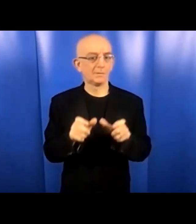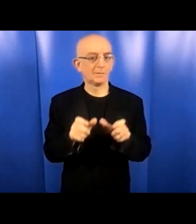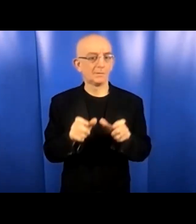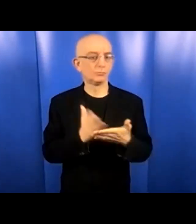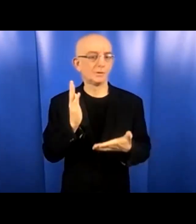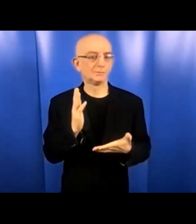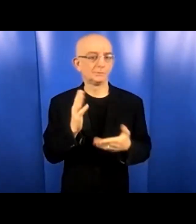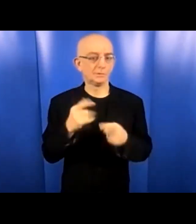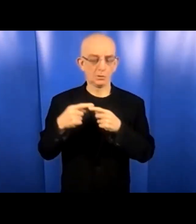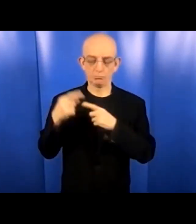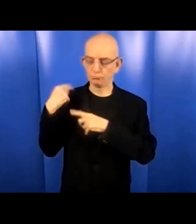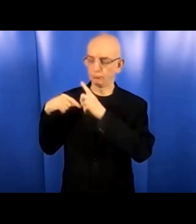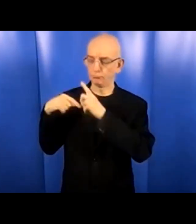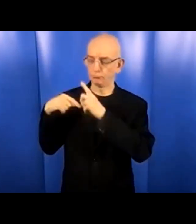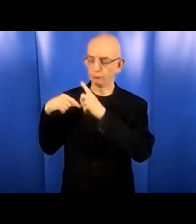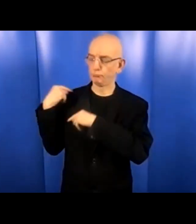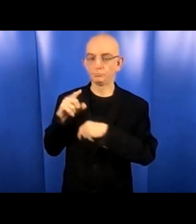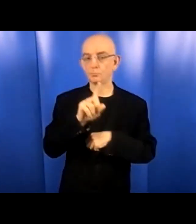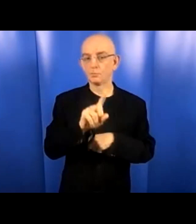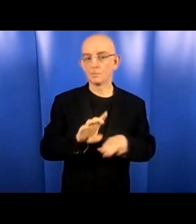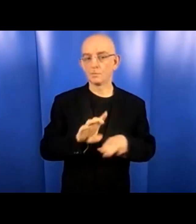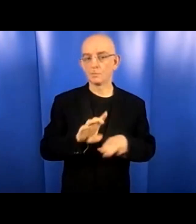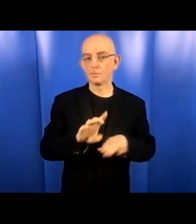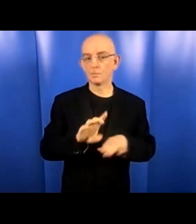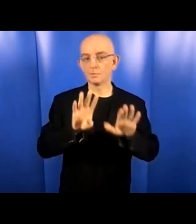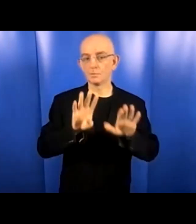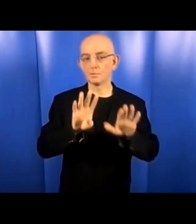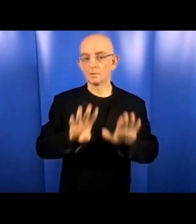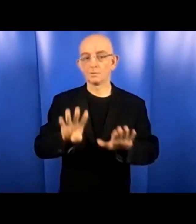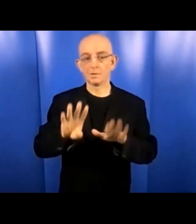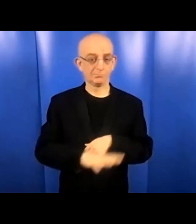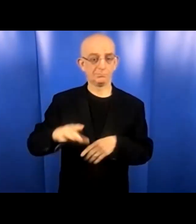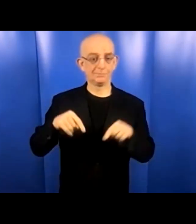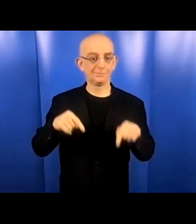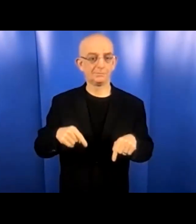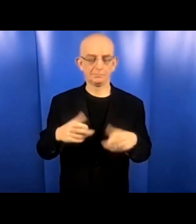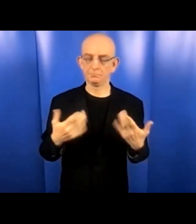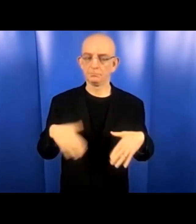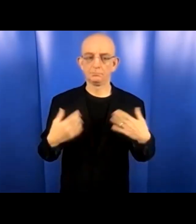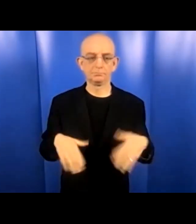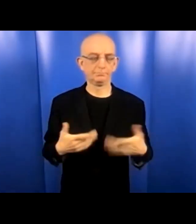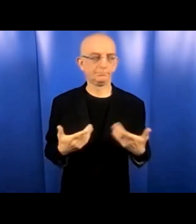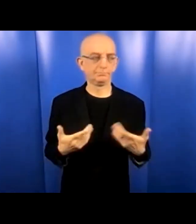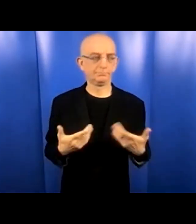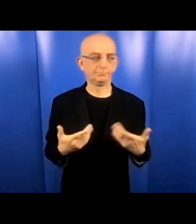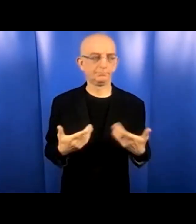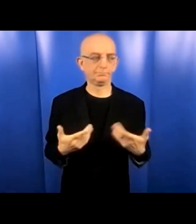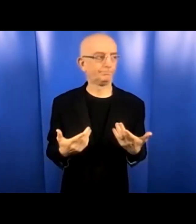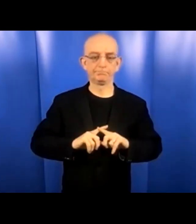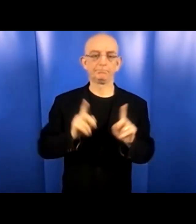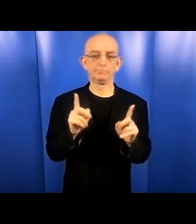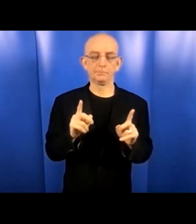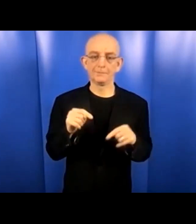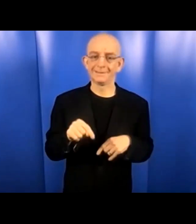1990s in this region. It was it's a very new phenomenon. Persons with disabilities